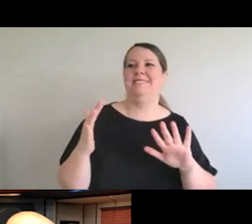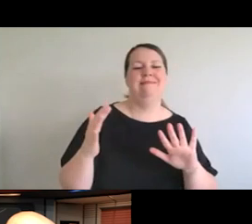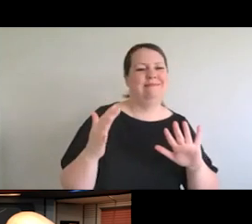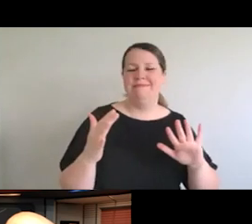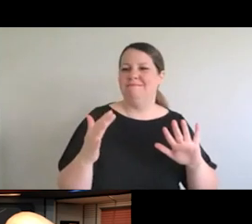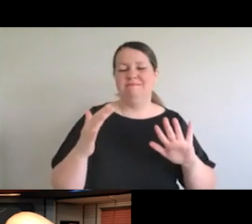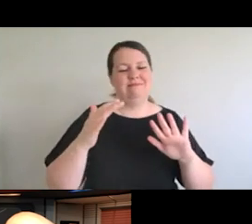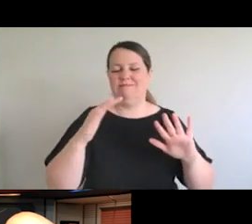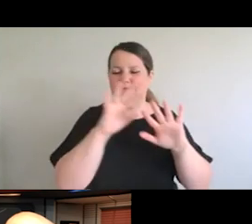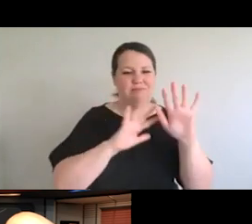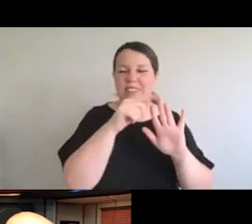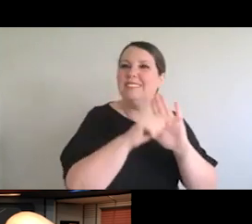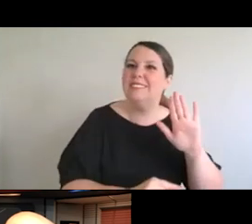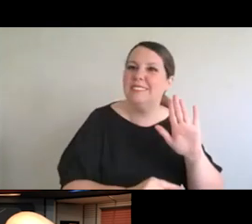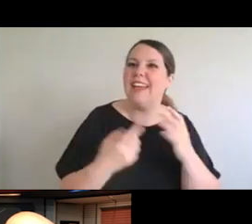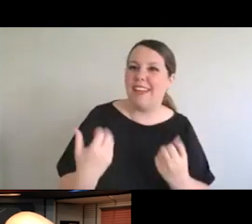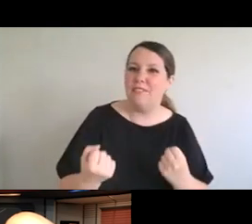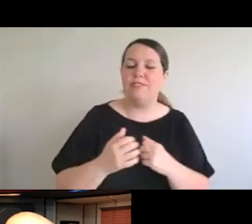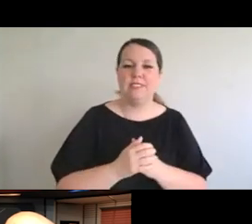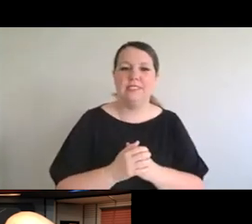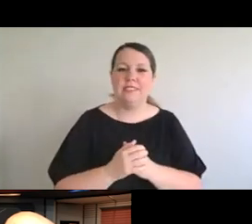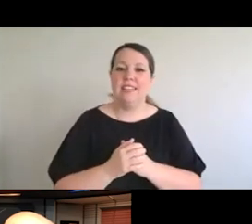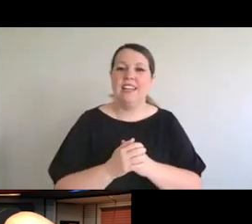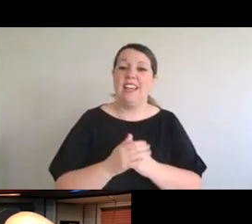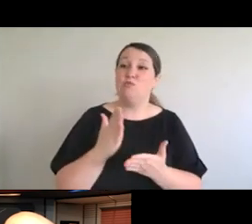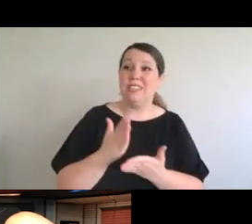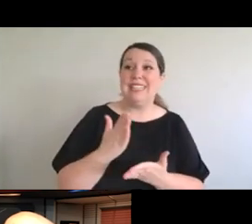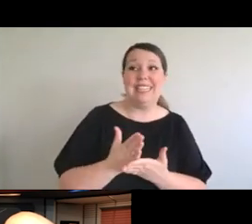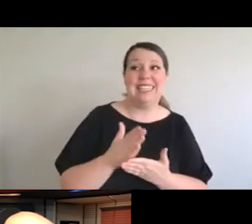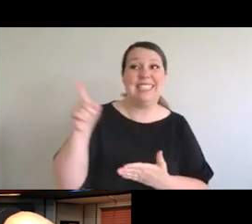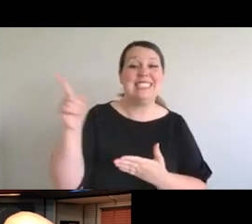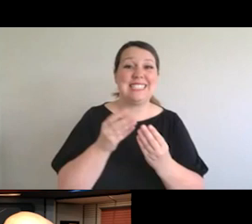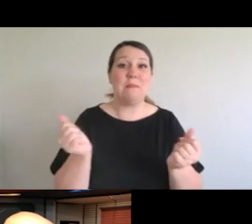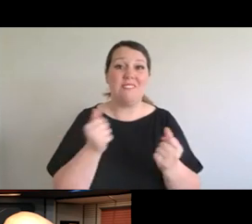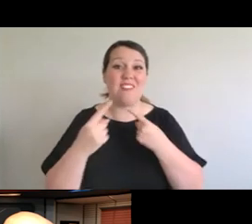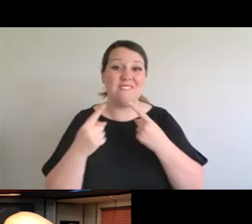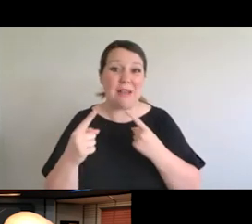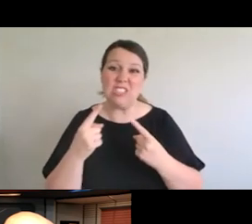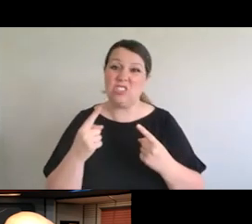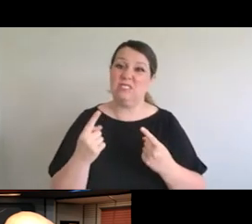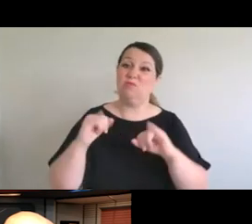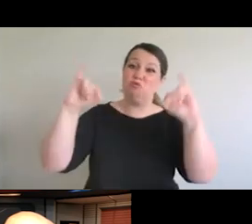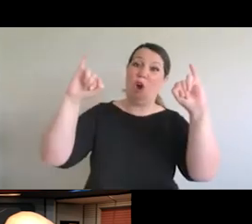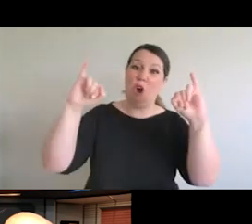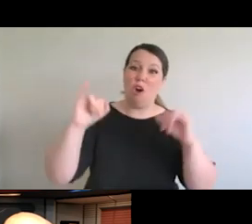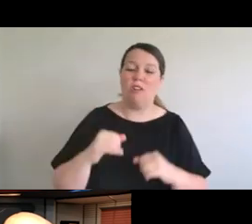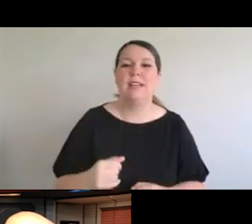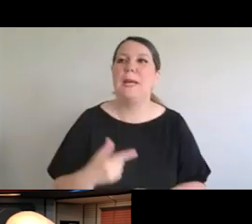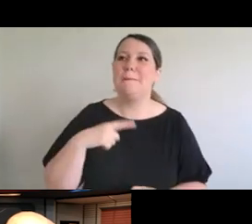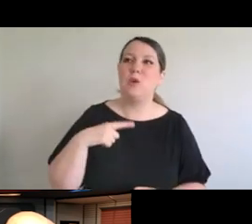factually wrong. For another thing, maybe the government officials should have talked to us about this allegation before